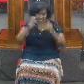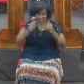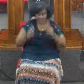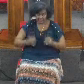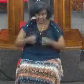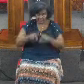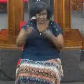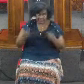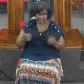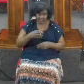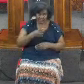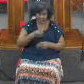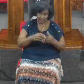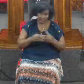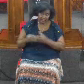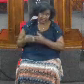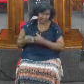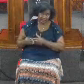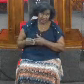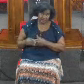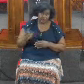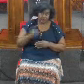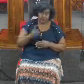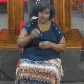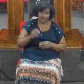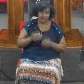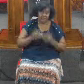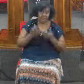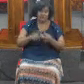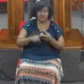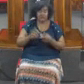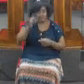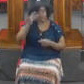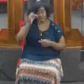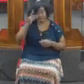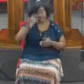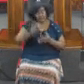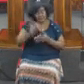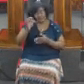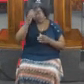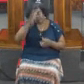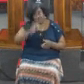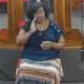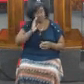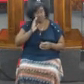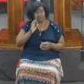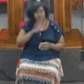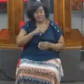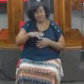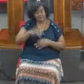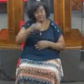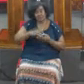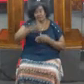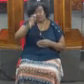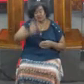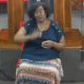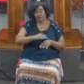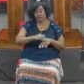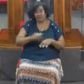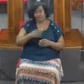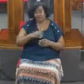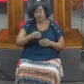even as he will live. Wherefore I give you to understand that no man is speaking by the Spirit of God or